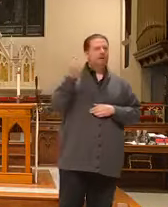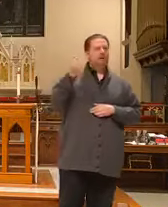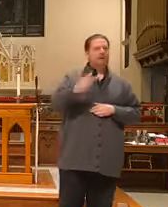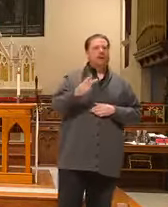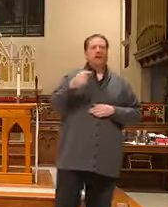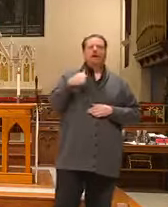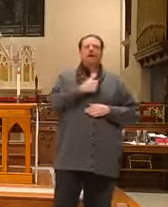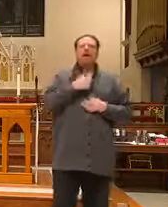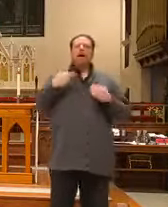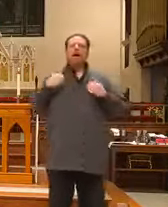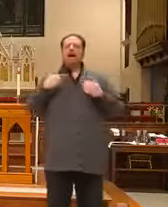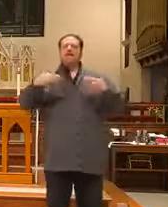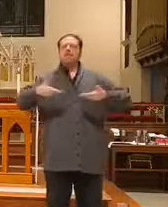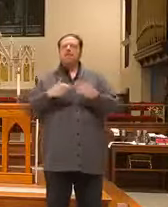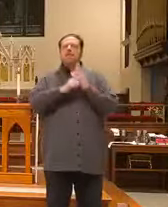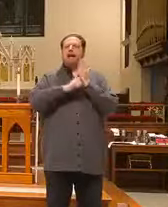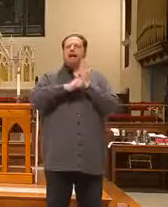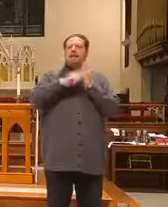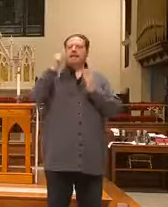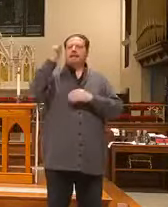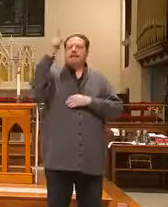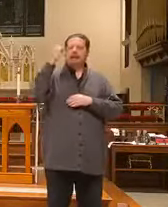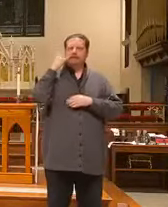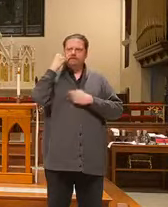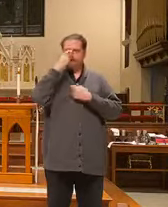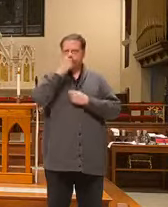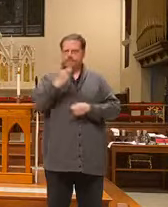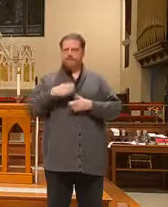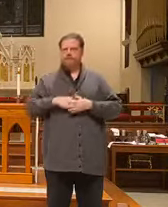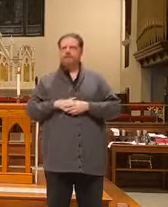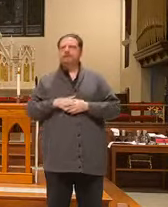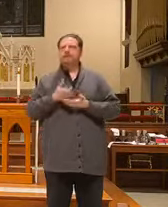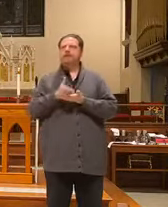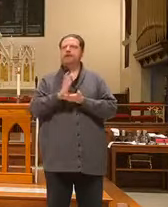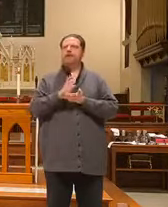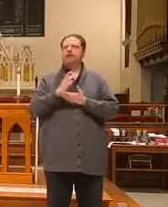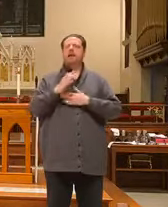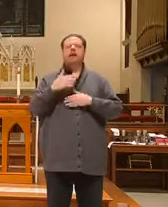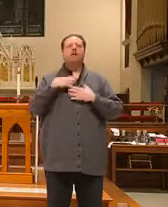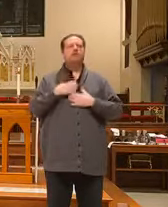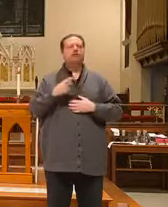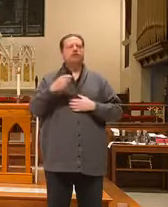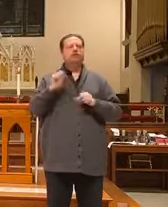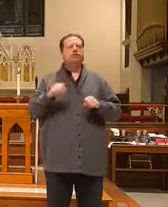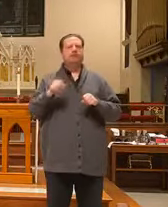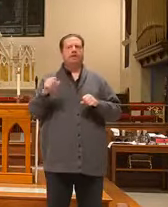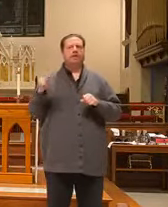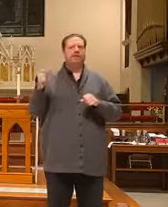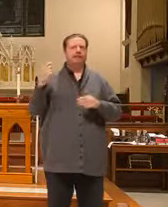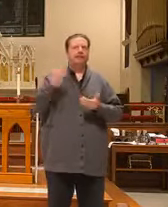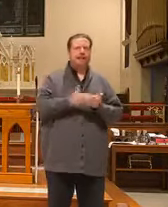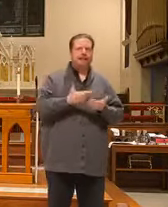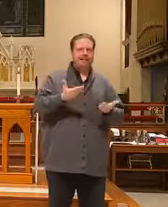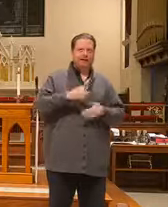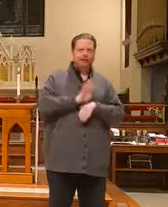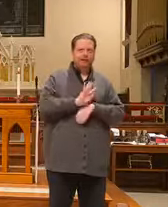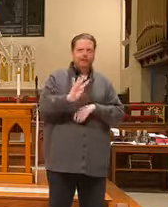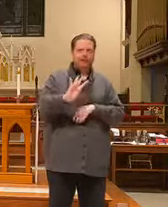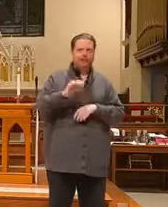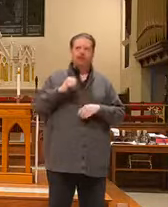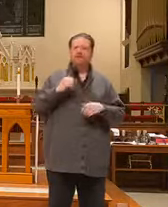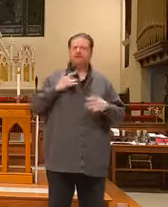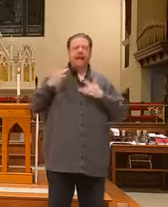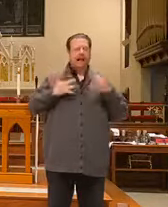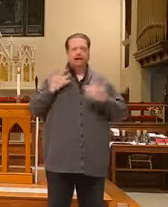Okay, well, we have welcome packets in the back if you're interested. All right, I wish you guys could have been here at 4 o'clock. This was so exciting. We had